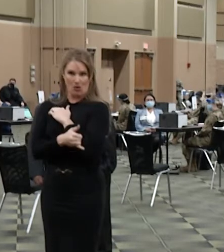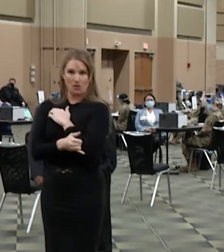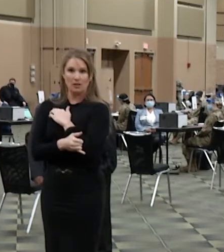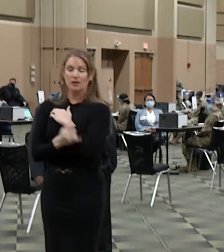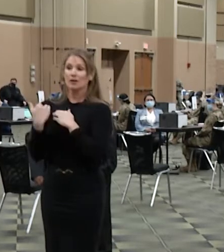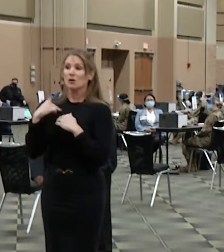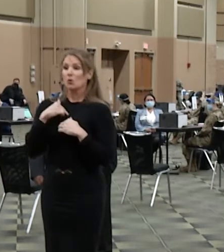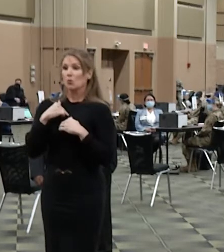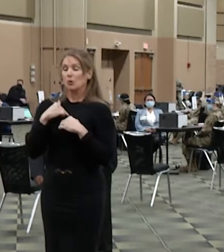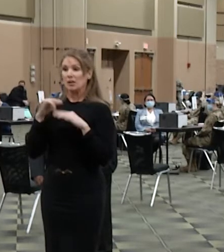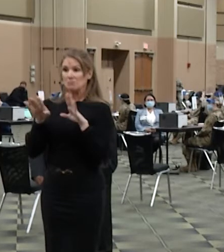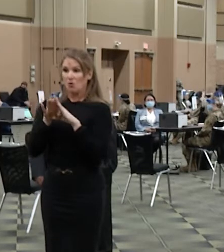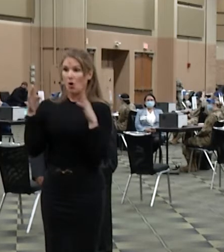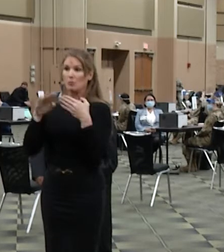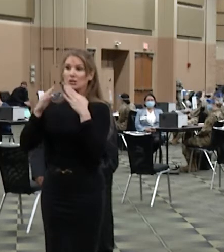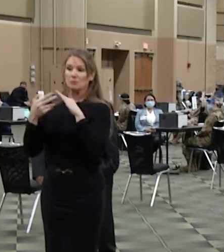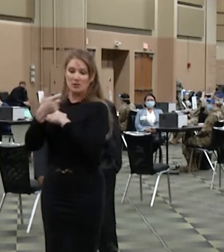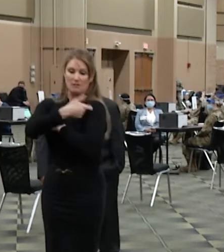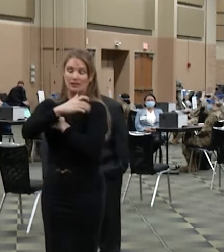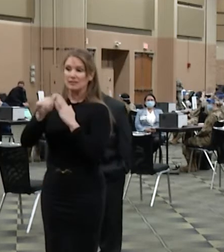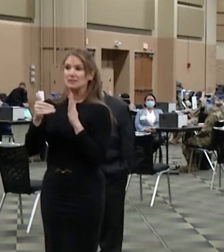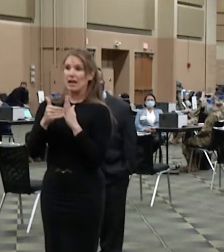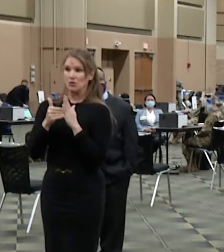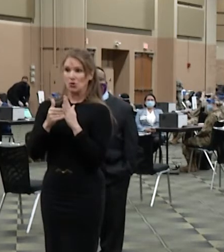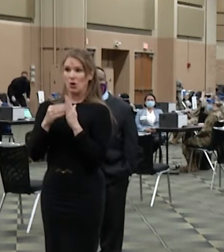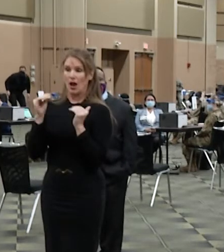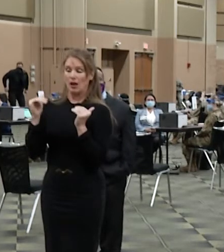this community vaccination center and move on